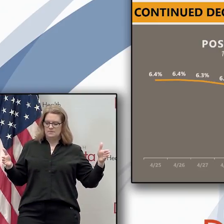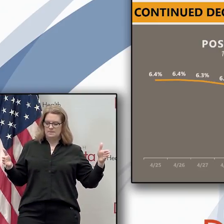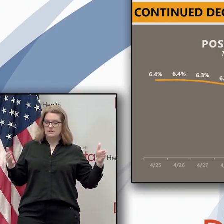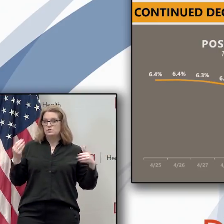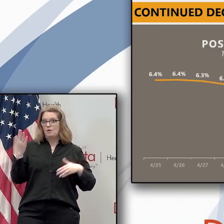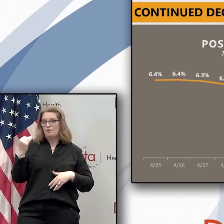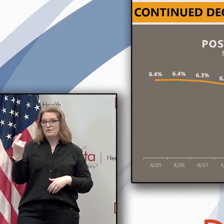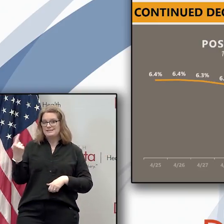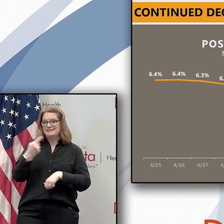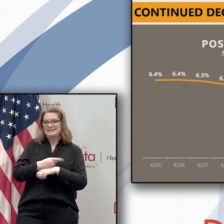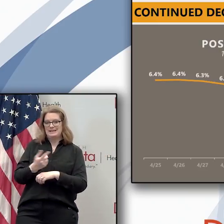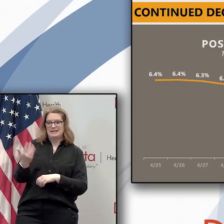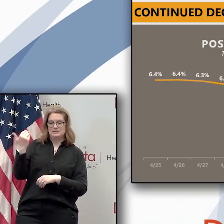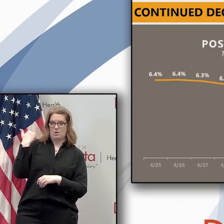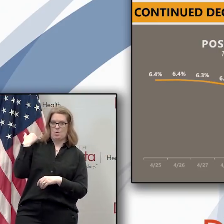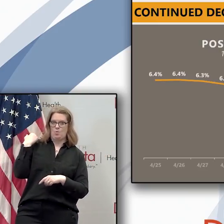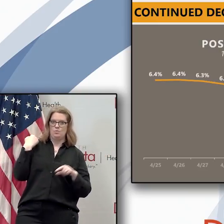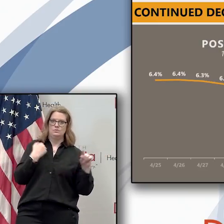days ago,